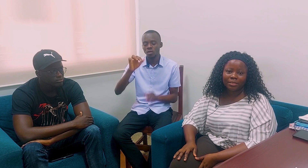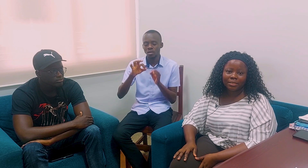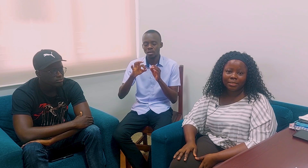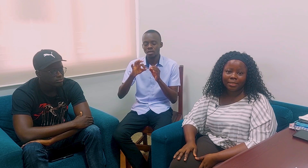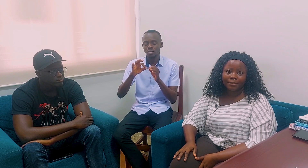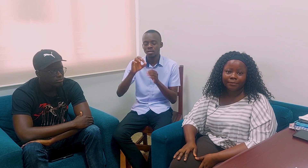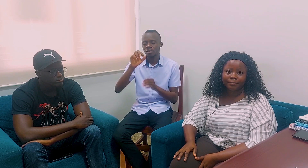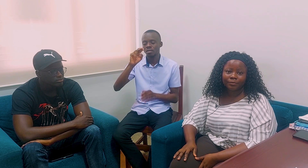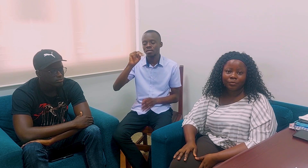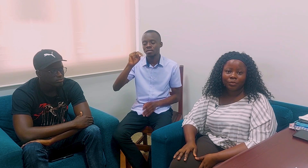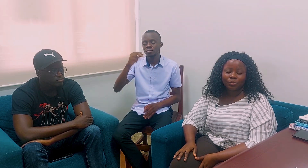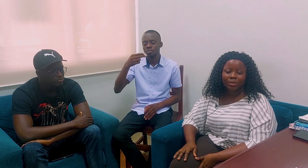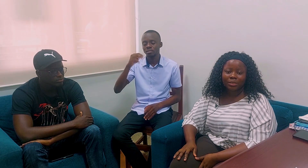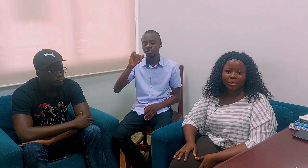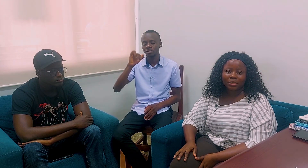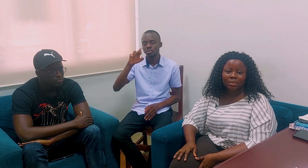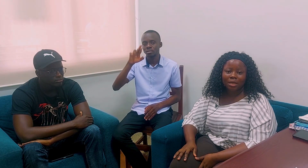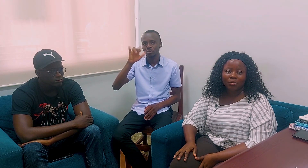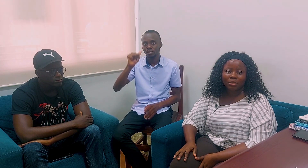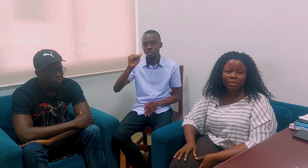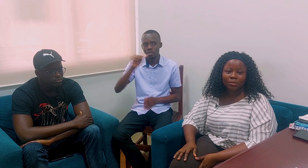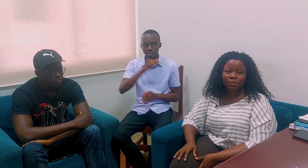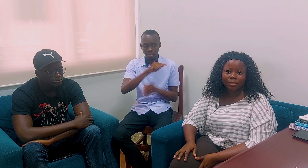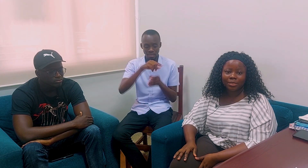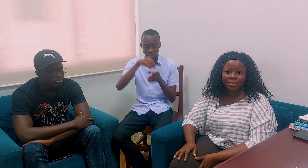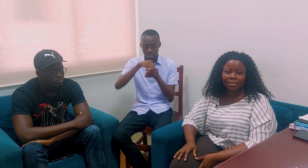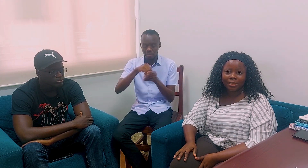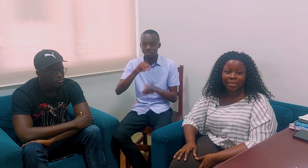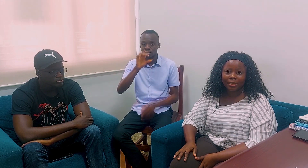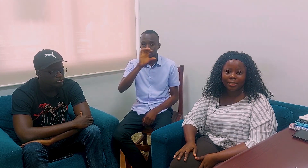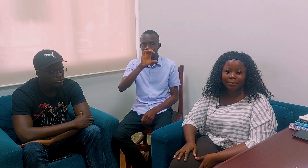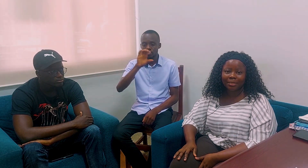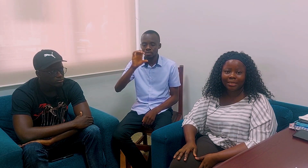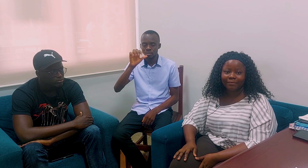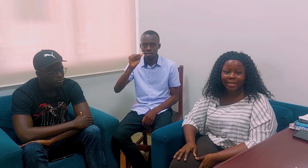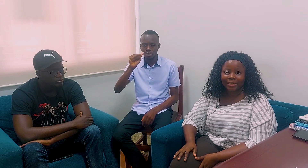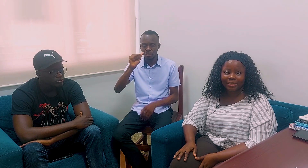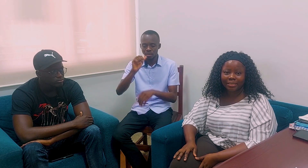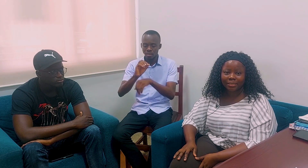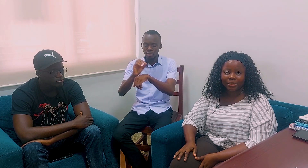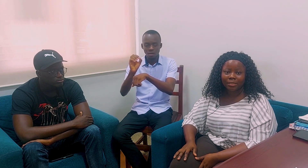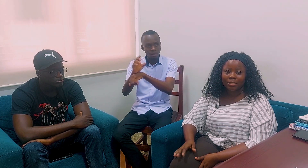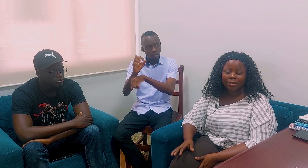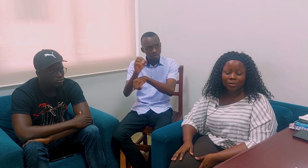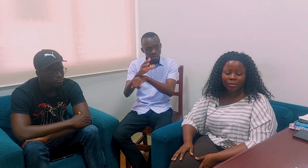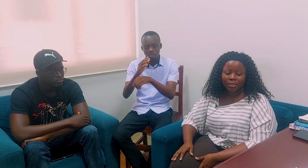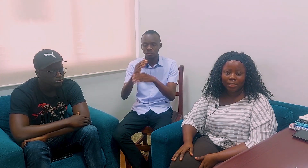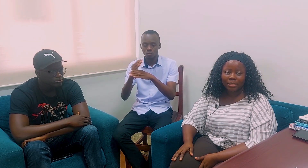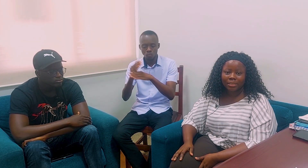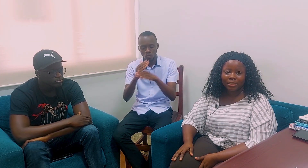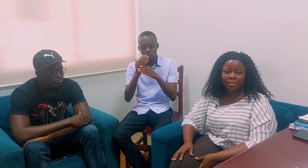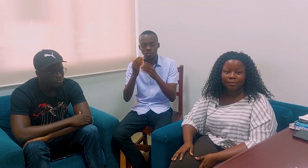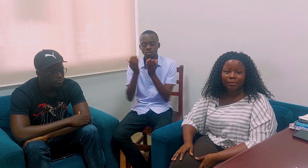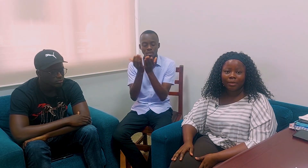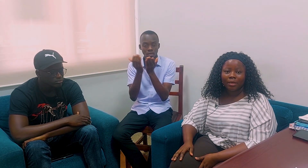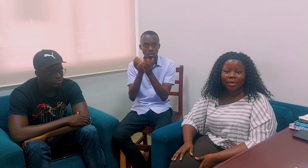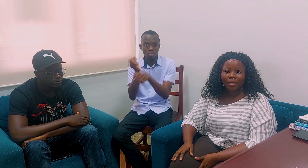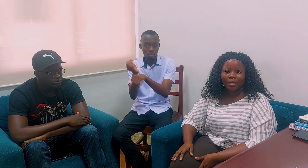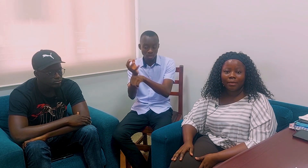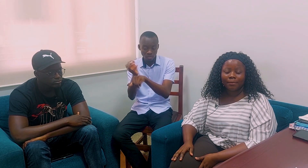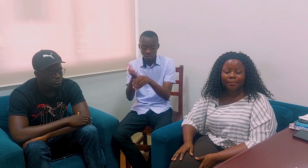of CCA, which is counseling, coaching, and academic advising on Ashesi.